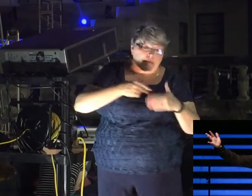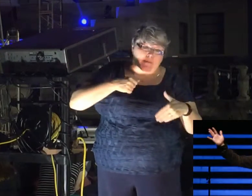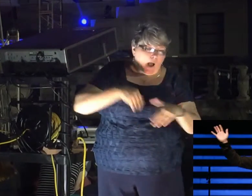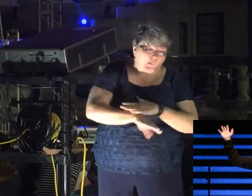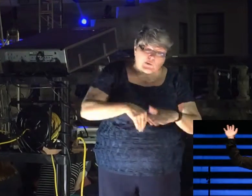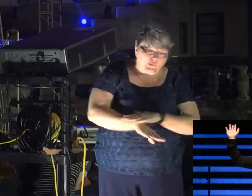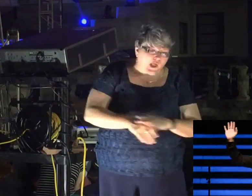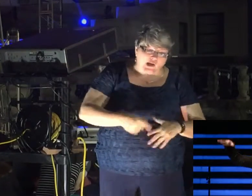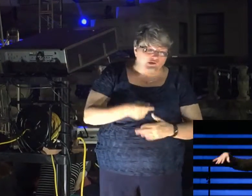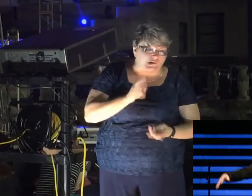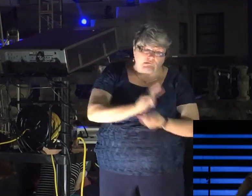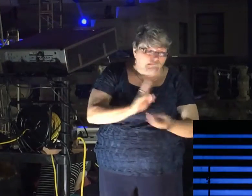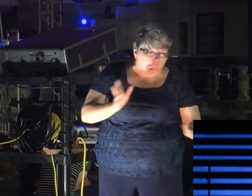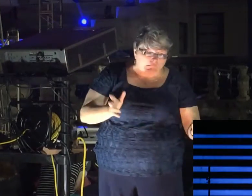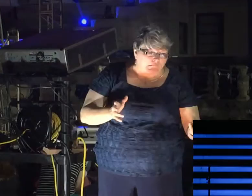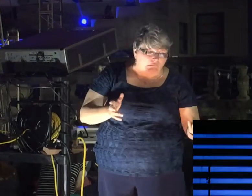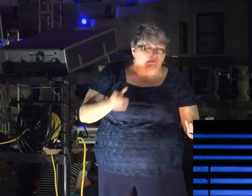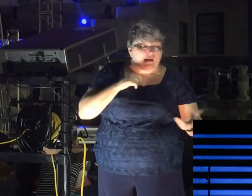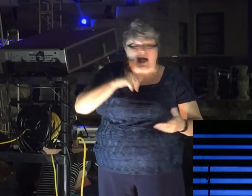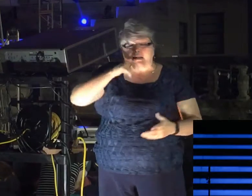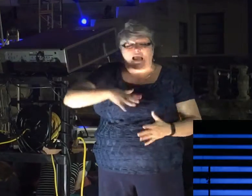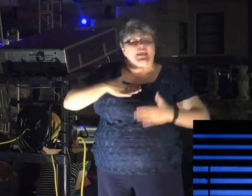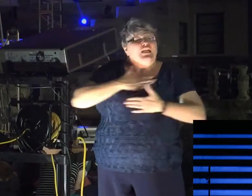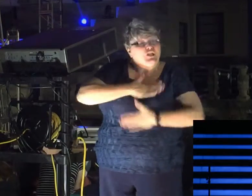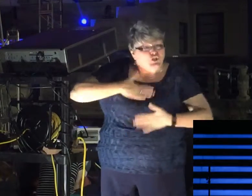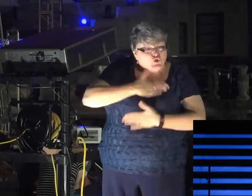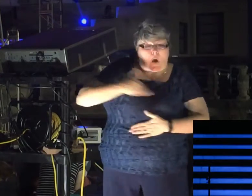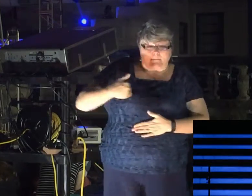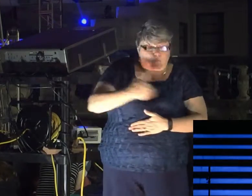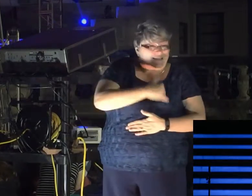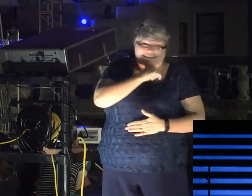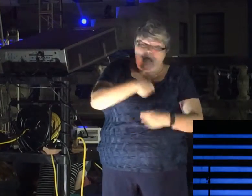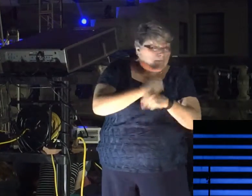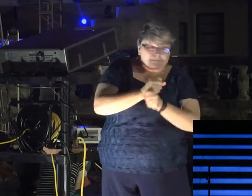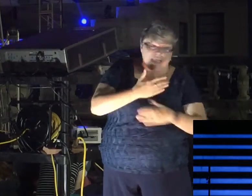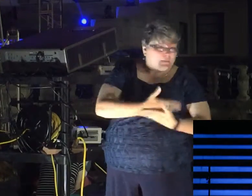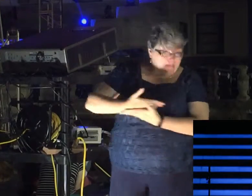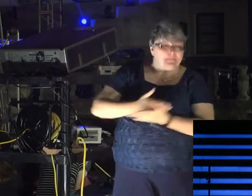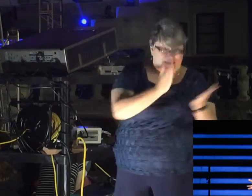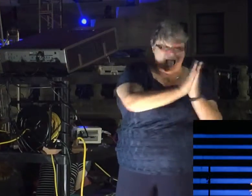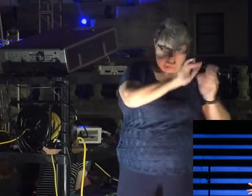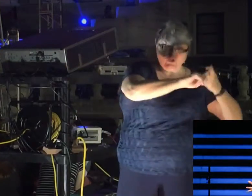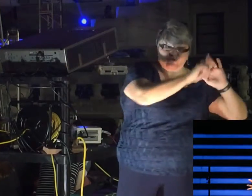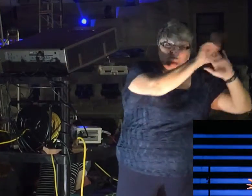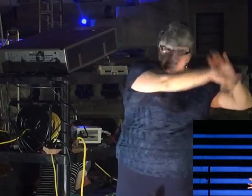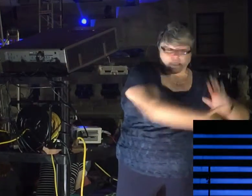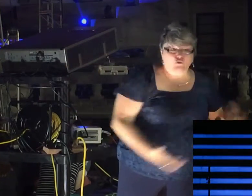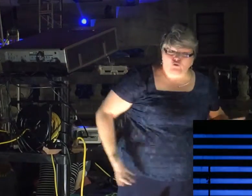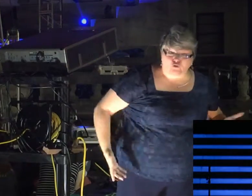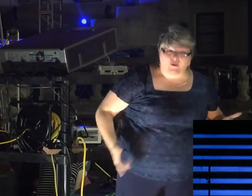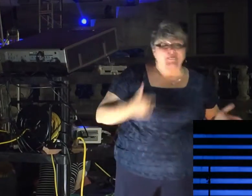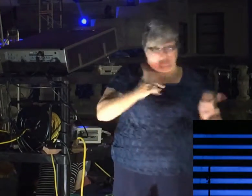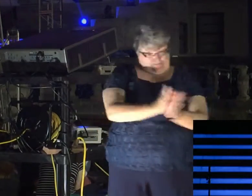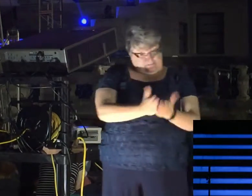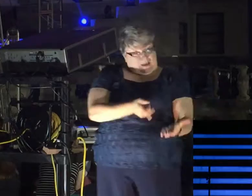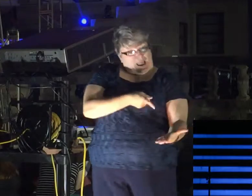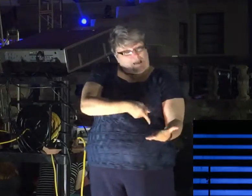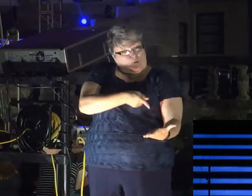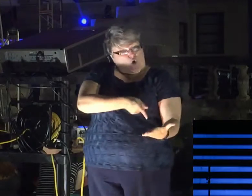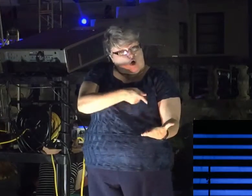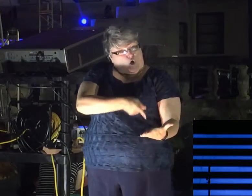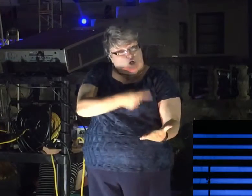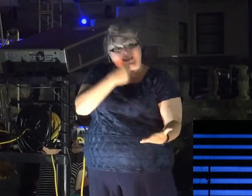not about reproduction. I don't know how much you've studied that. A guy enjoying a woman's breast isn't what makes babies. Ask your friends later. That's